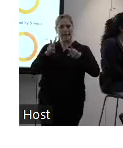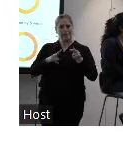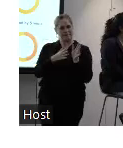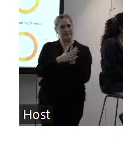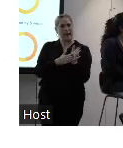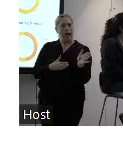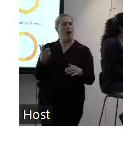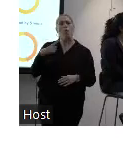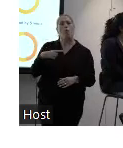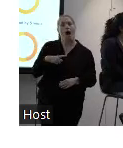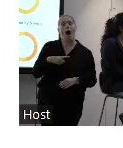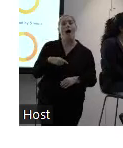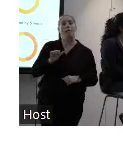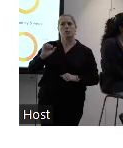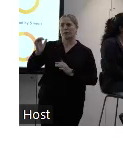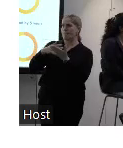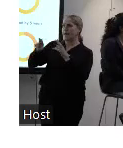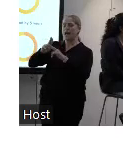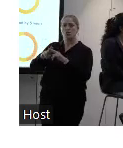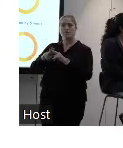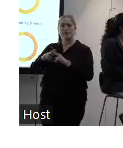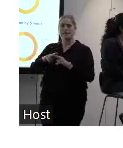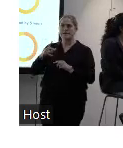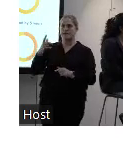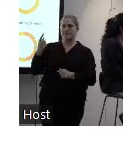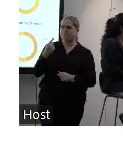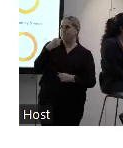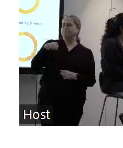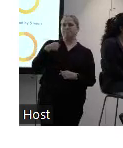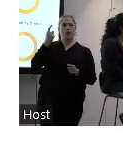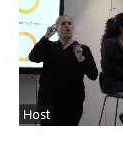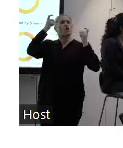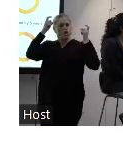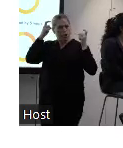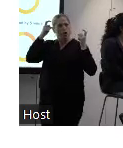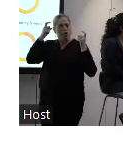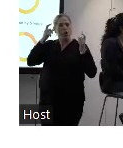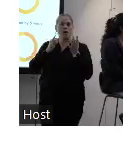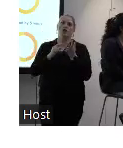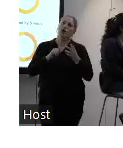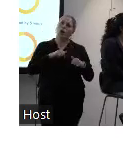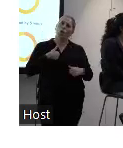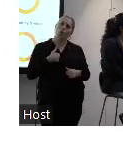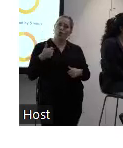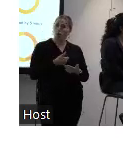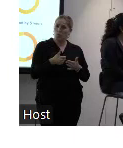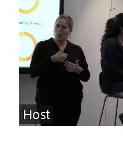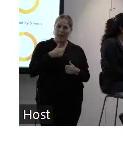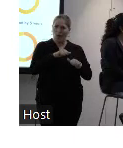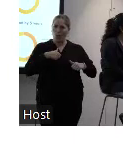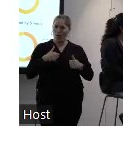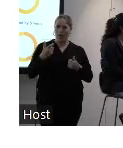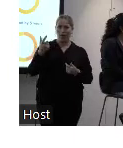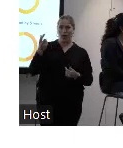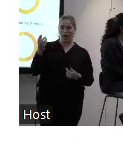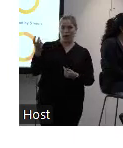average, parents identify concerns in their children very early, about 3 years of average, and then 3 years of age on average. And then there was this delay to getting